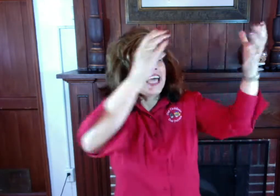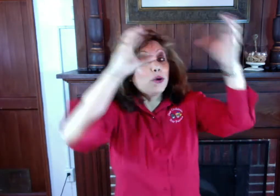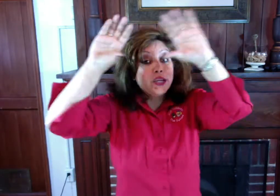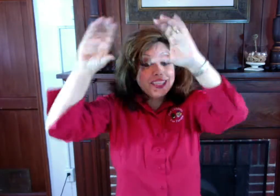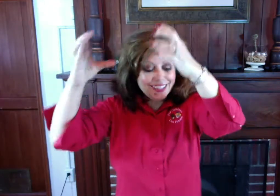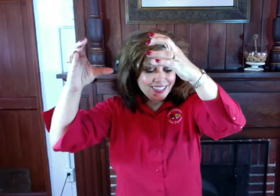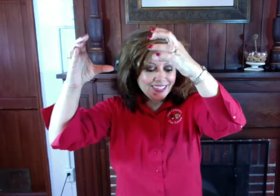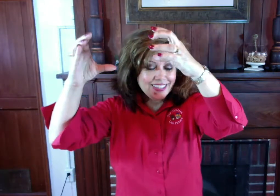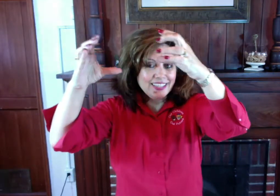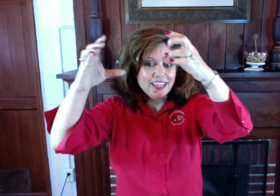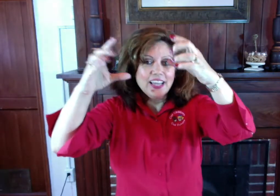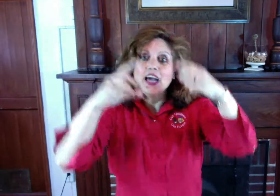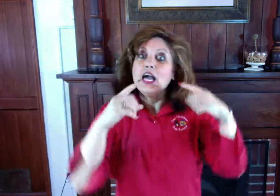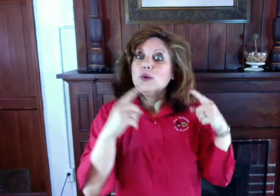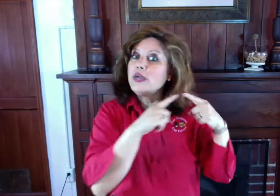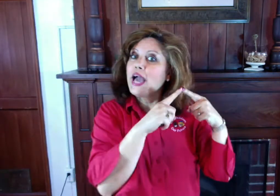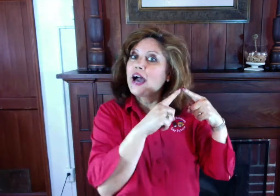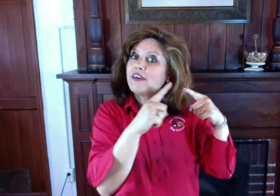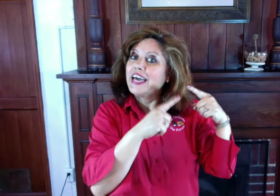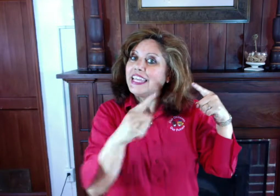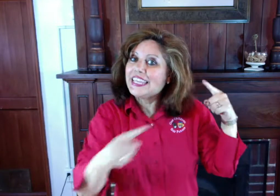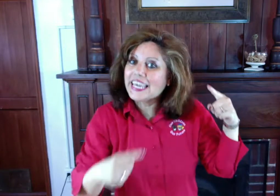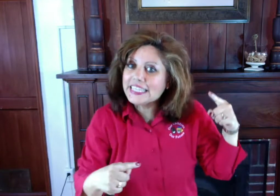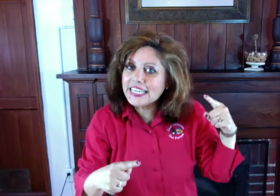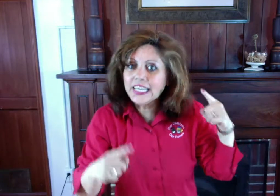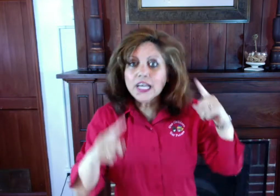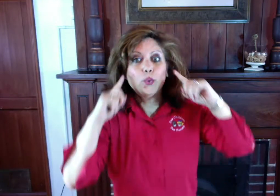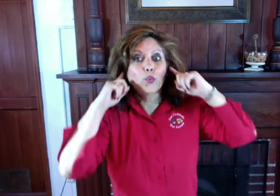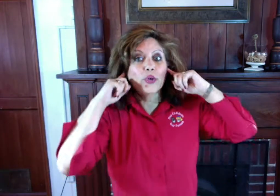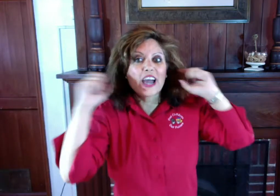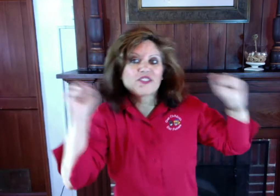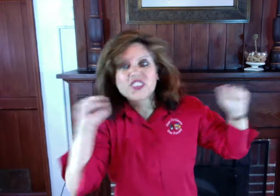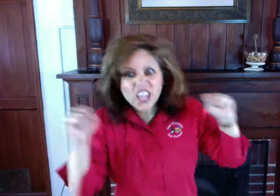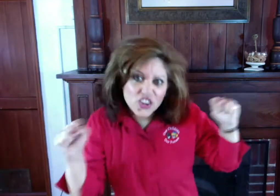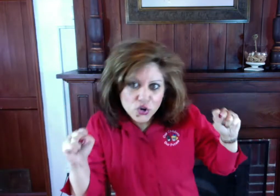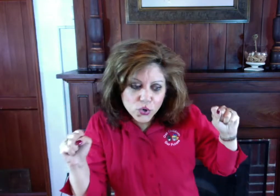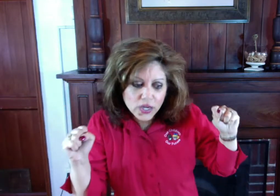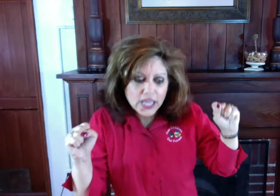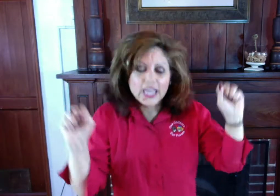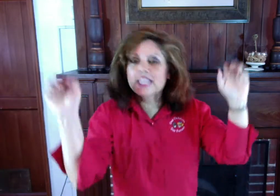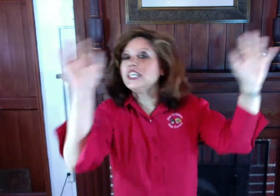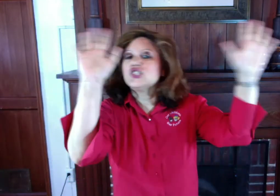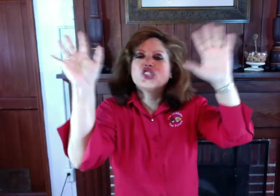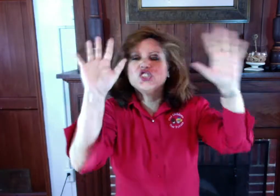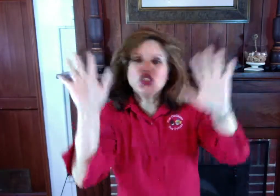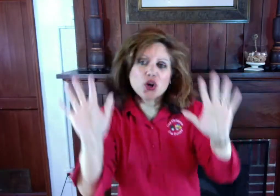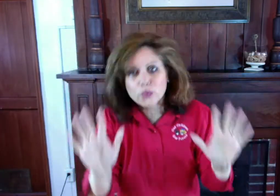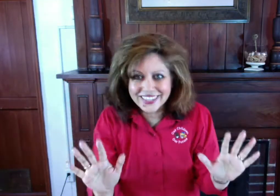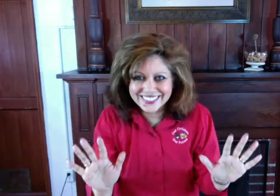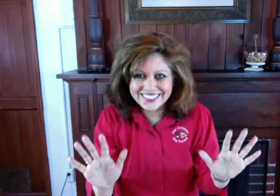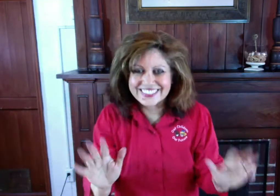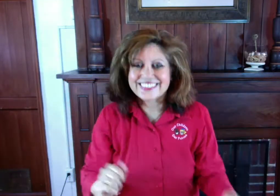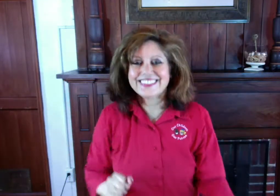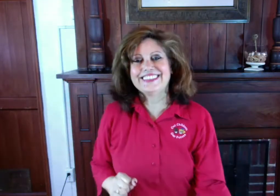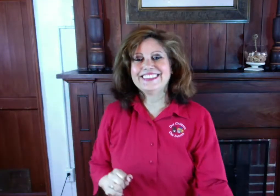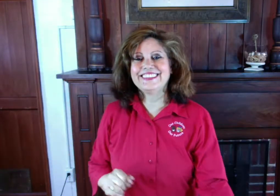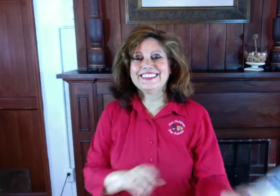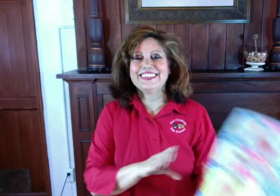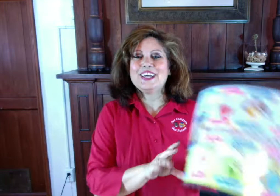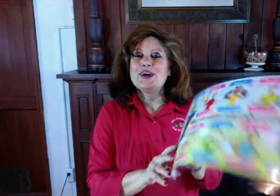cloudy. We have lightning, we have thunder, and it's snowing.